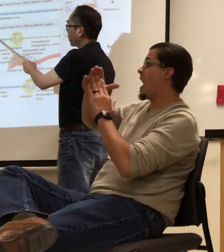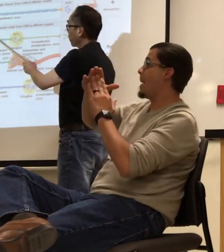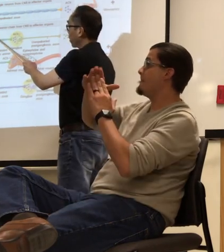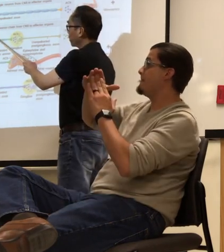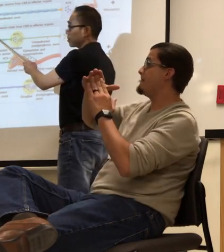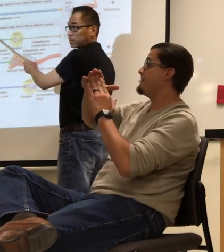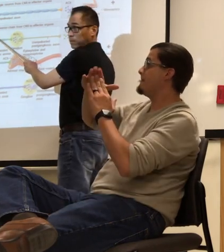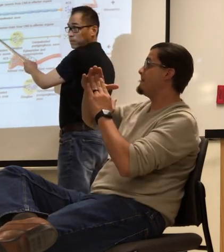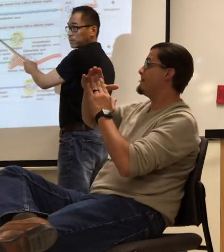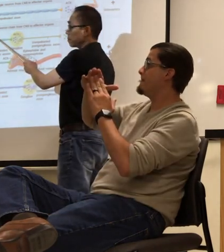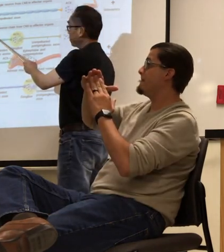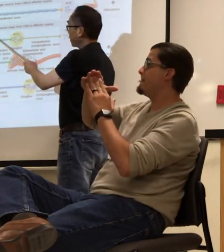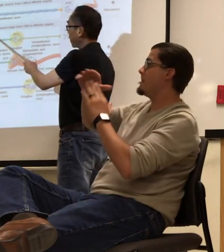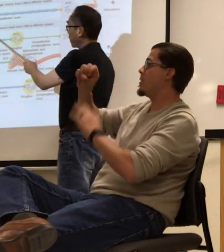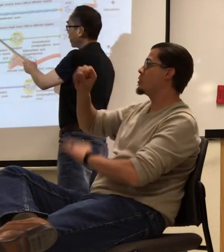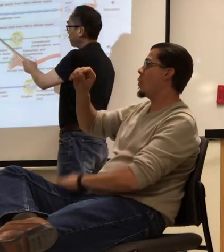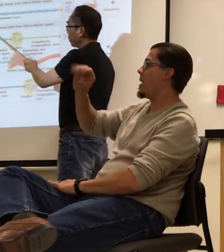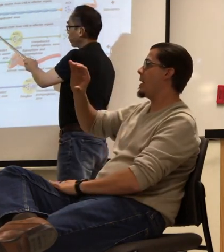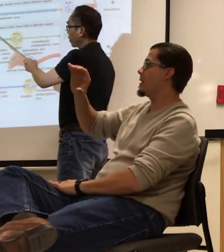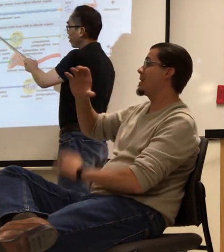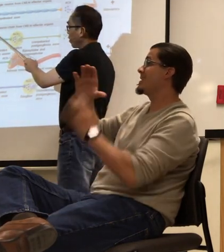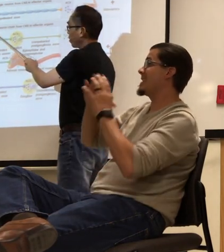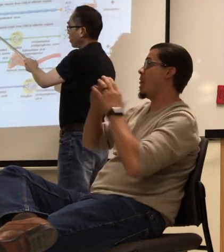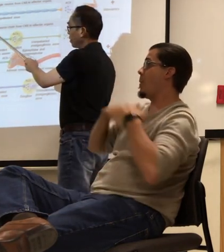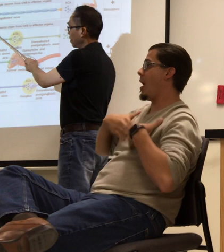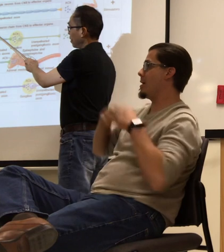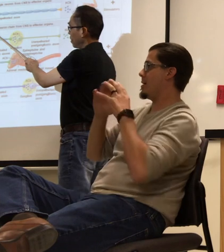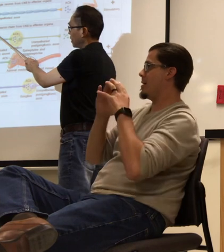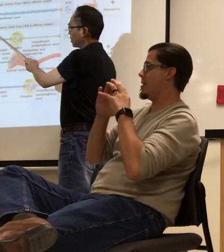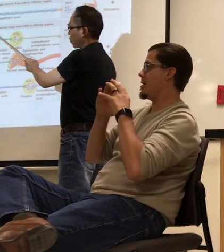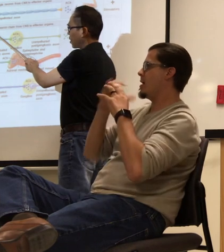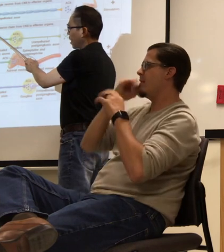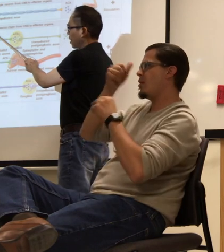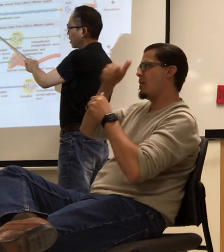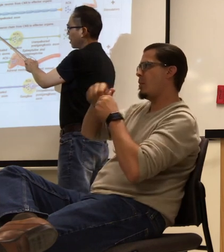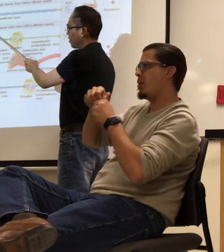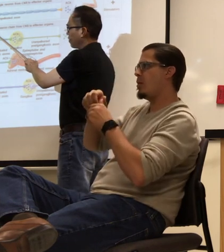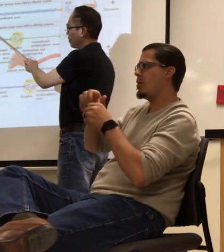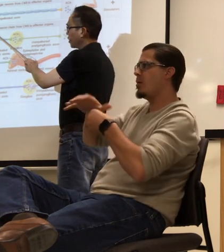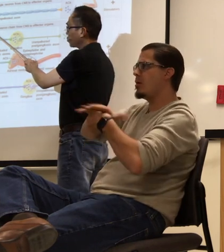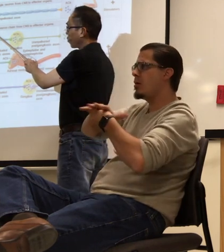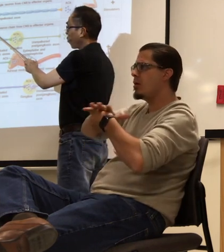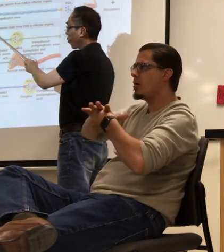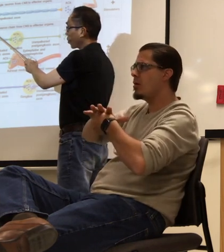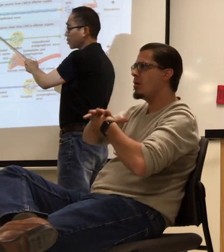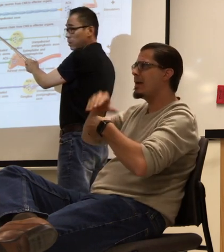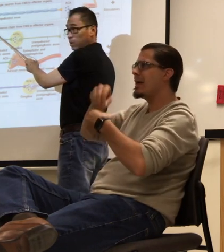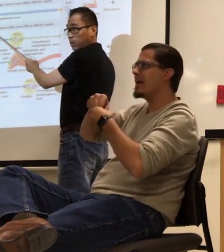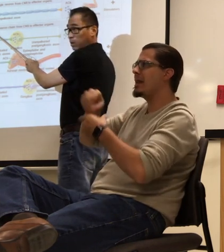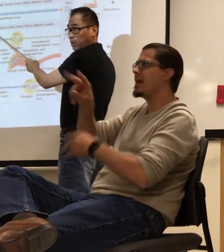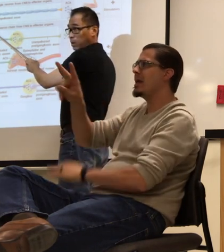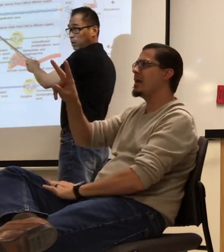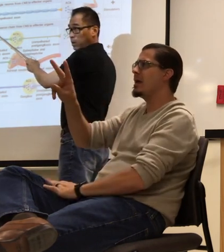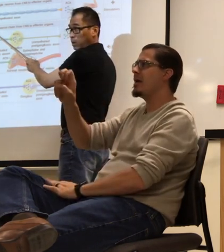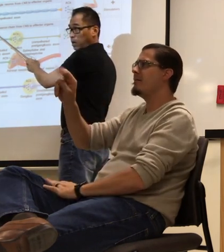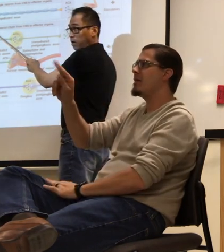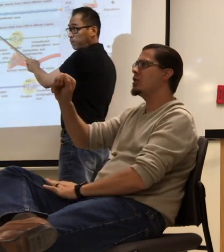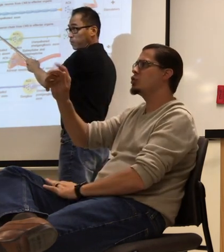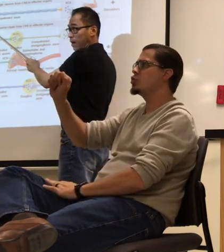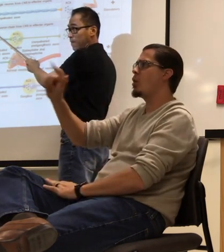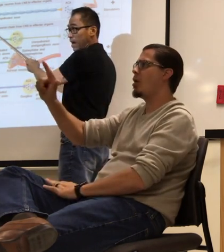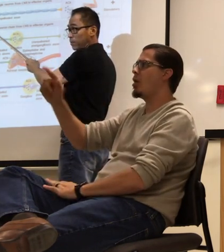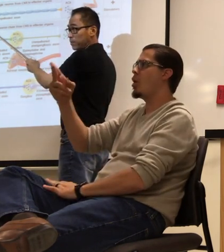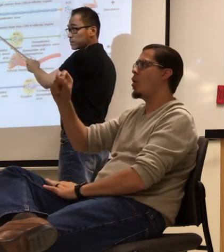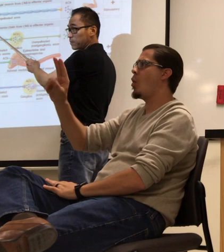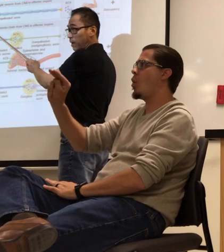of a motor neuron. Okay, and if you recall, it's located in the ventral horn of